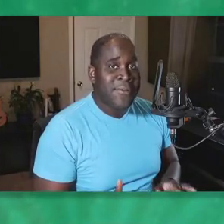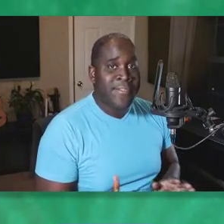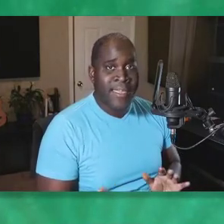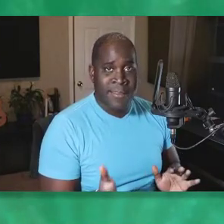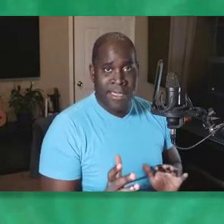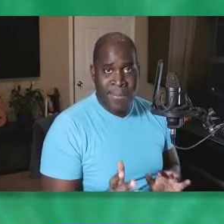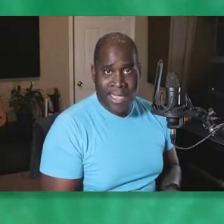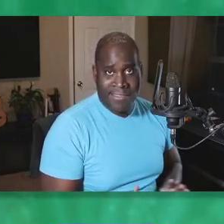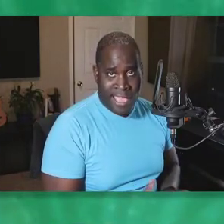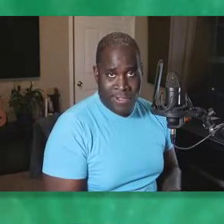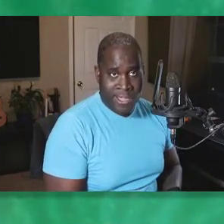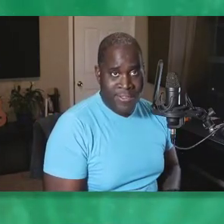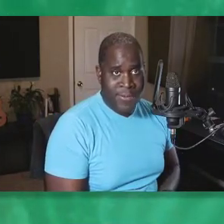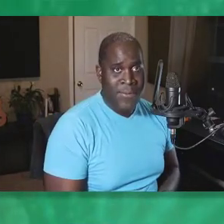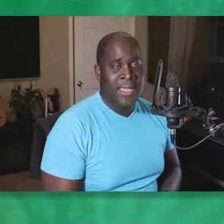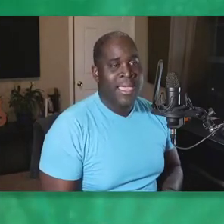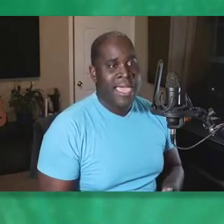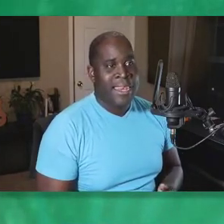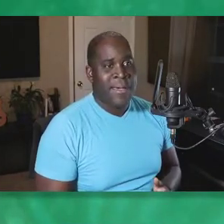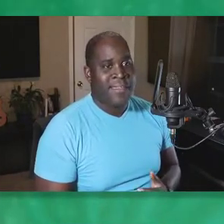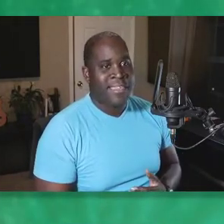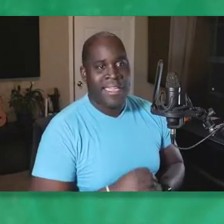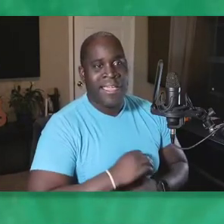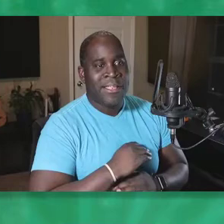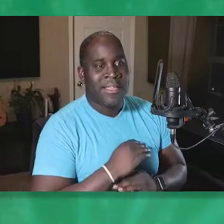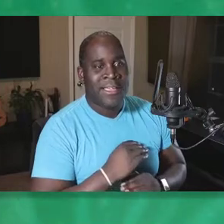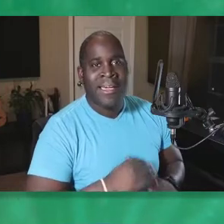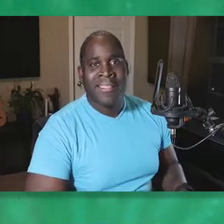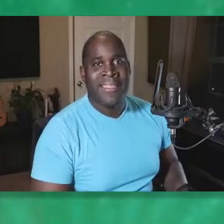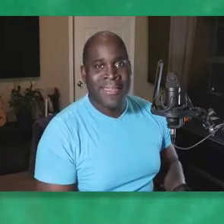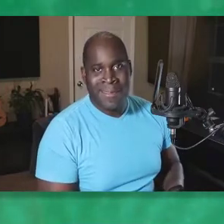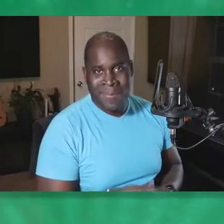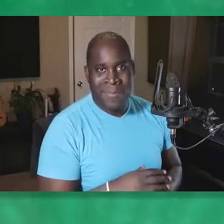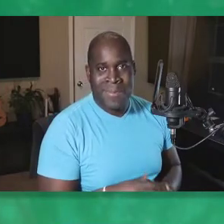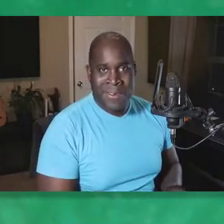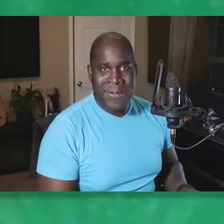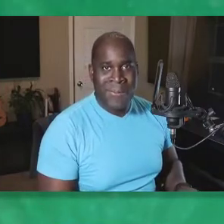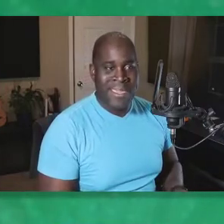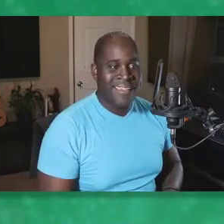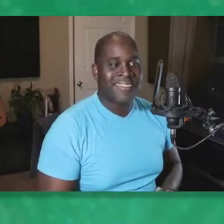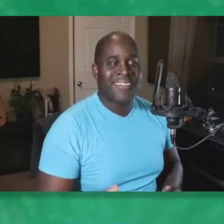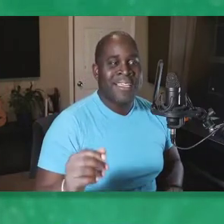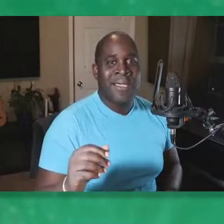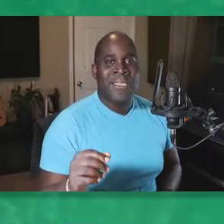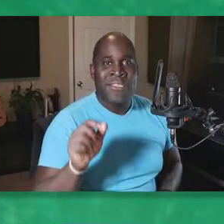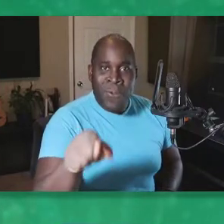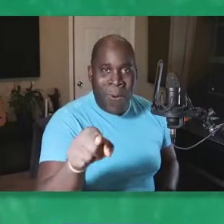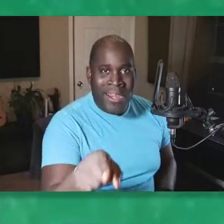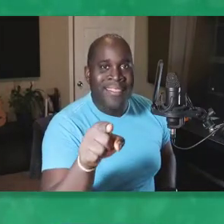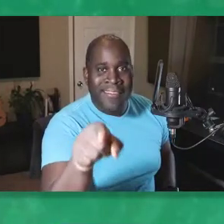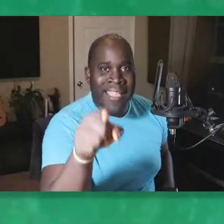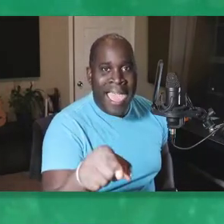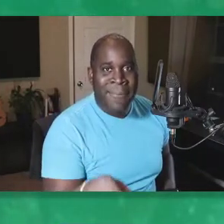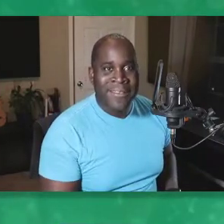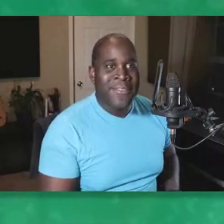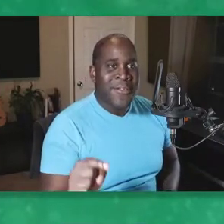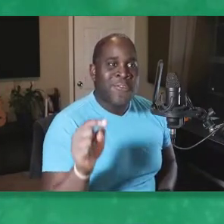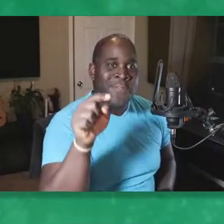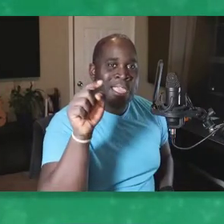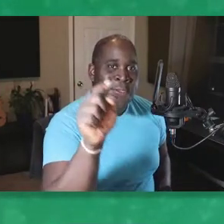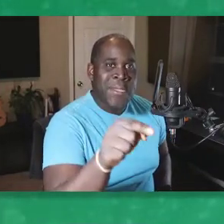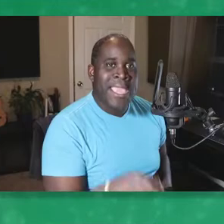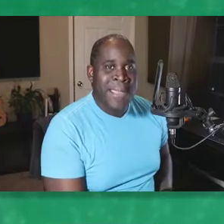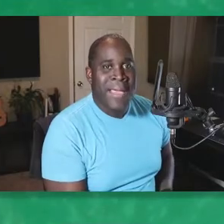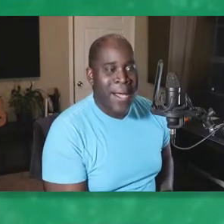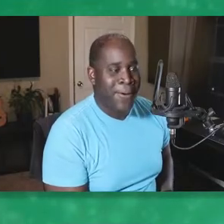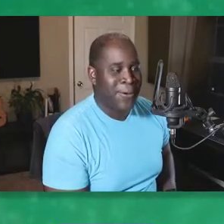ulterior motives that Amaya's catching on to, and Amaya's like, cut the, you know, BS. You wanted this to happen so